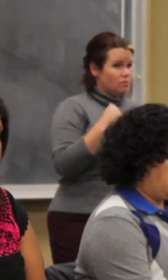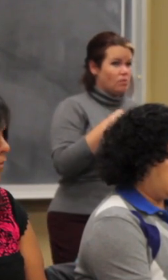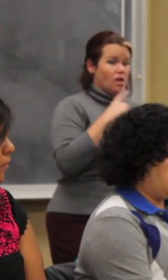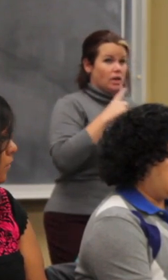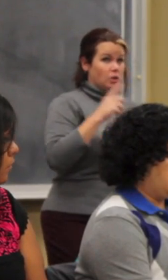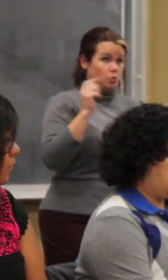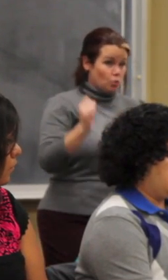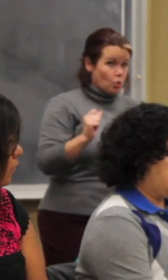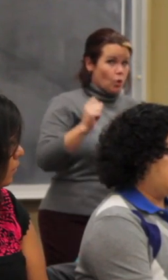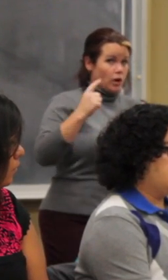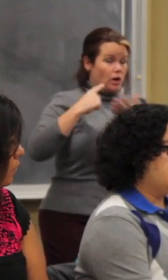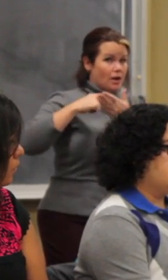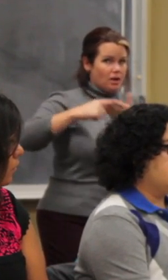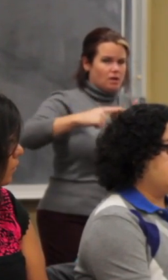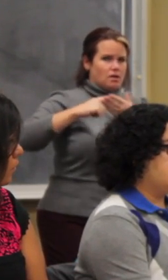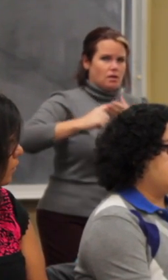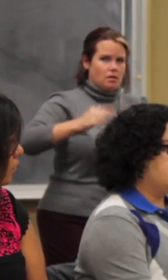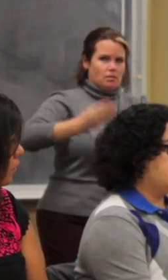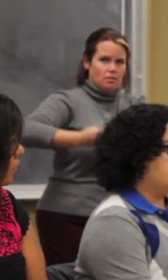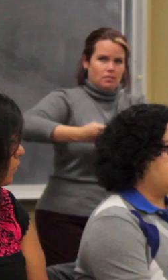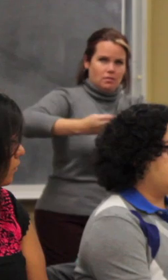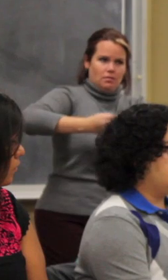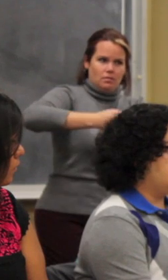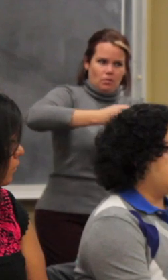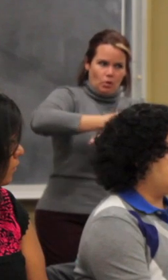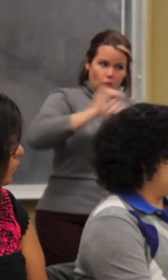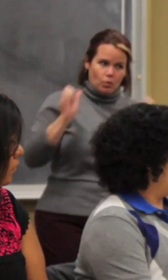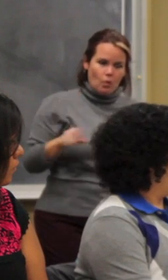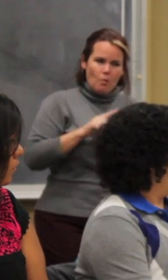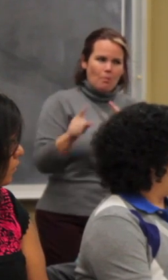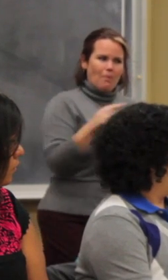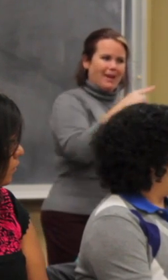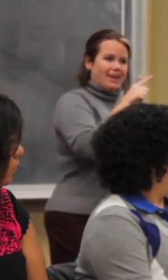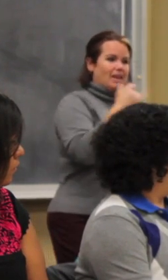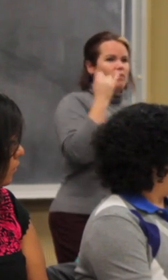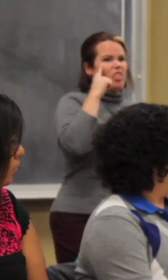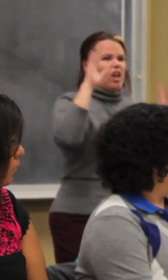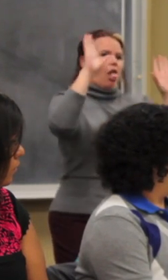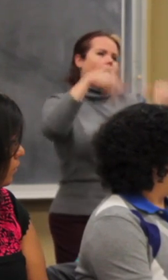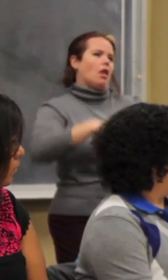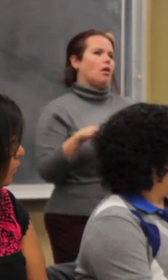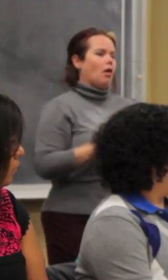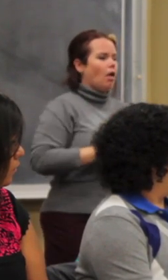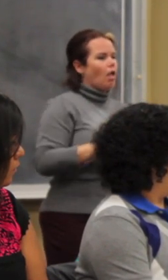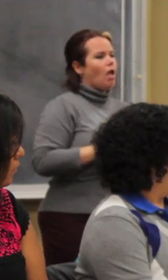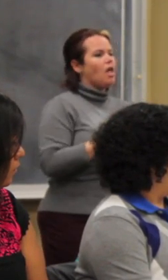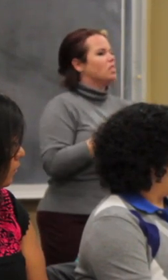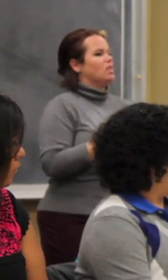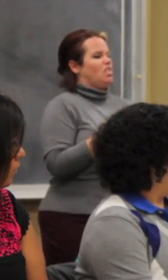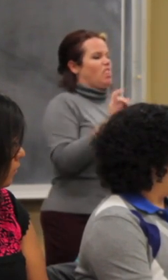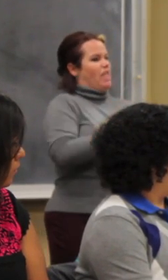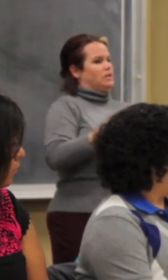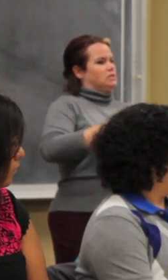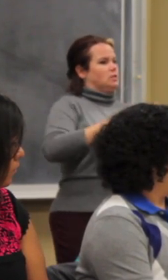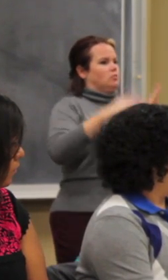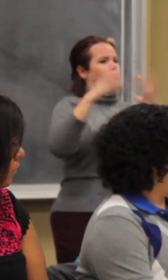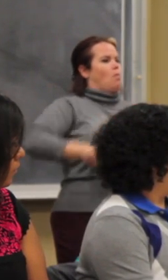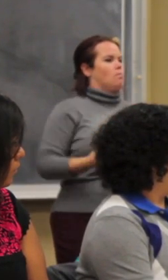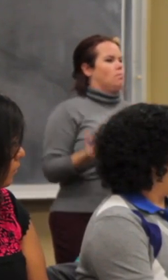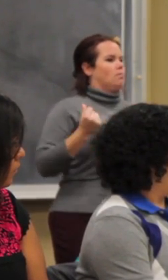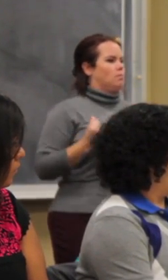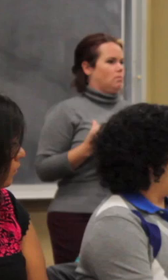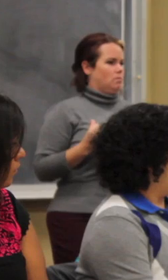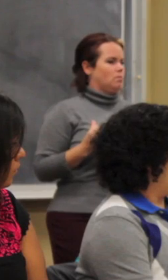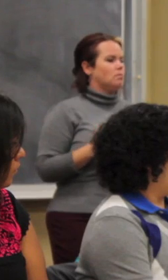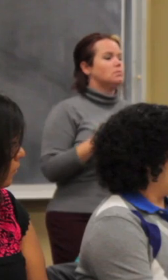productive discussions. And so one thing that is very useful is to come back to this idea of kind of